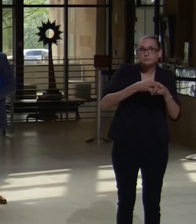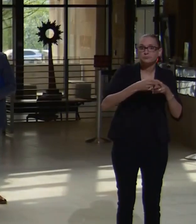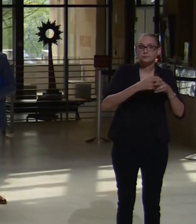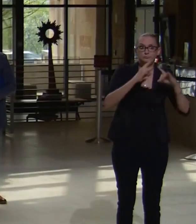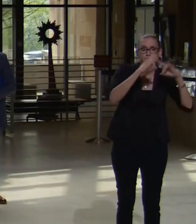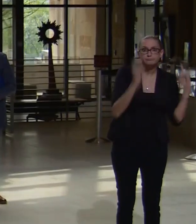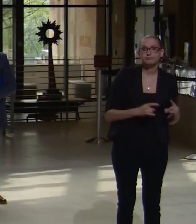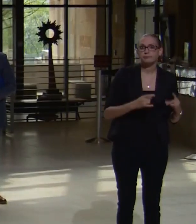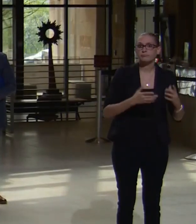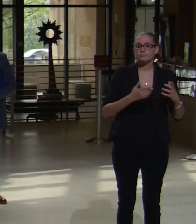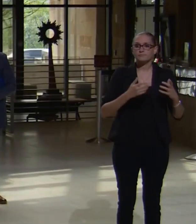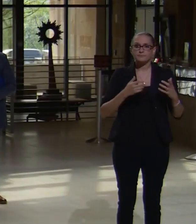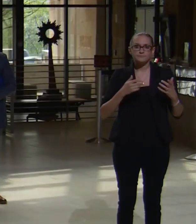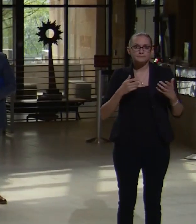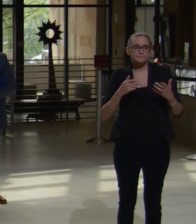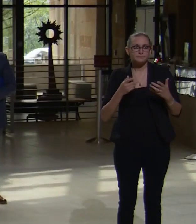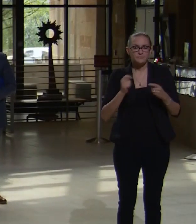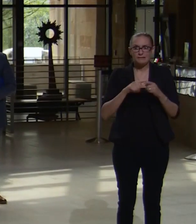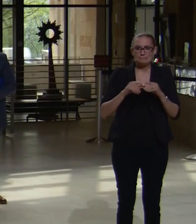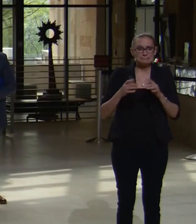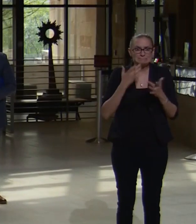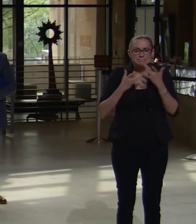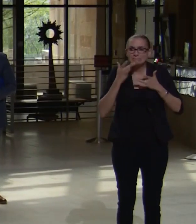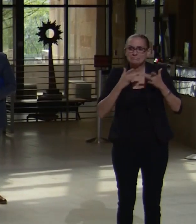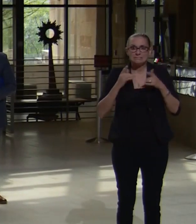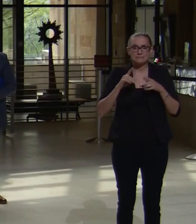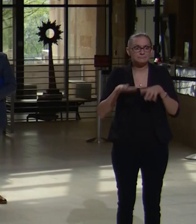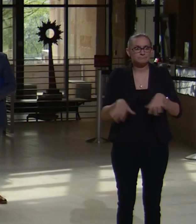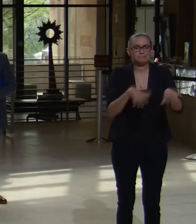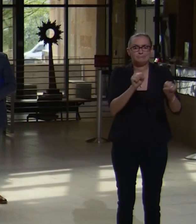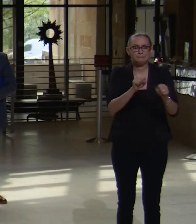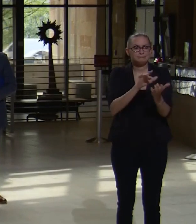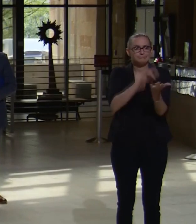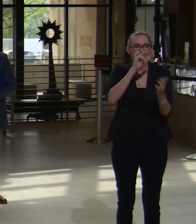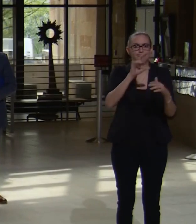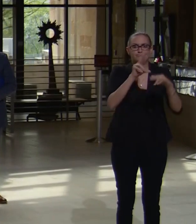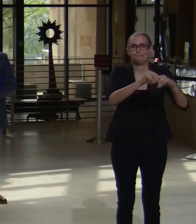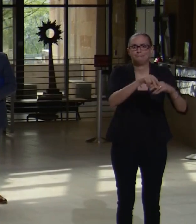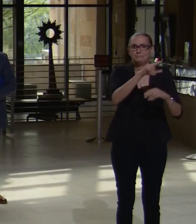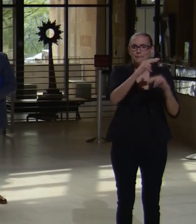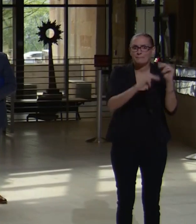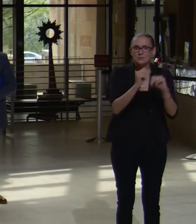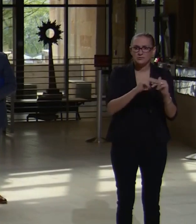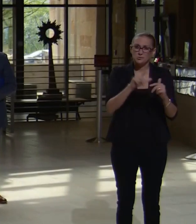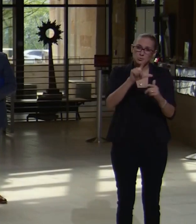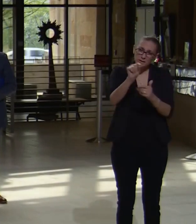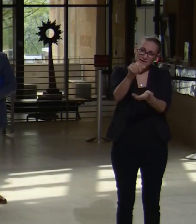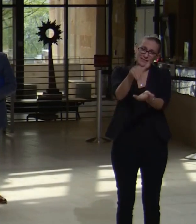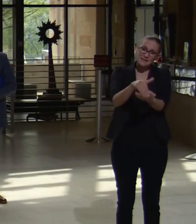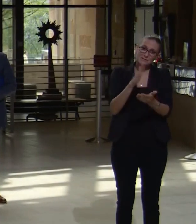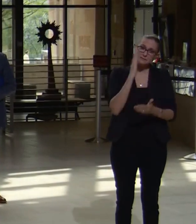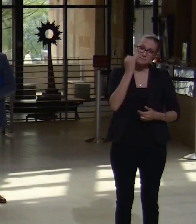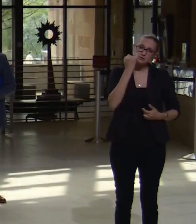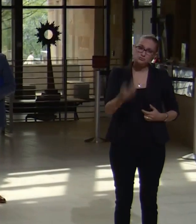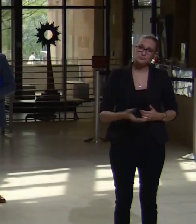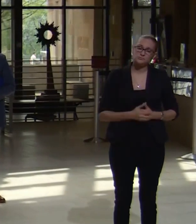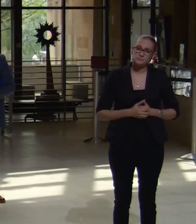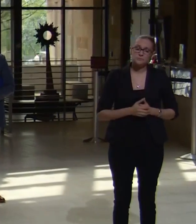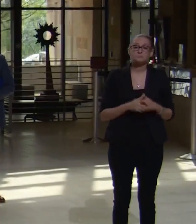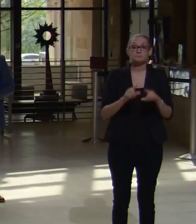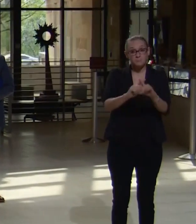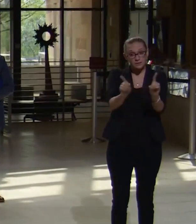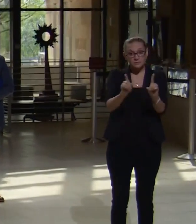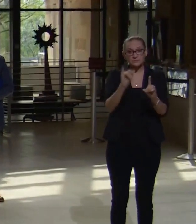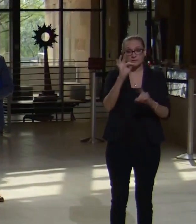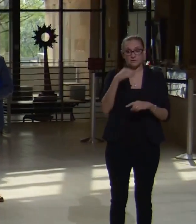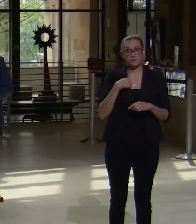erecting tents, commandeering or taking over or getting use of buildings, 20,000 beds. But if we get